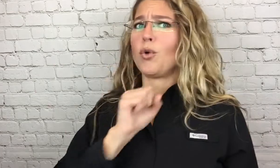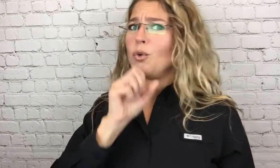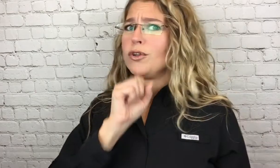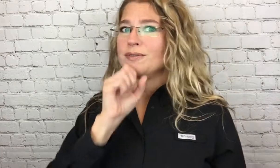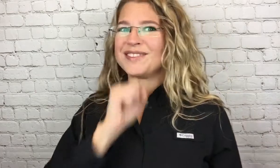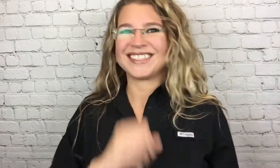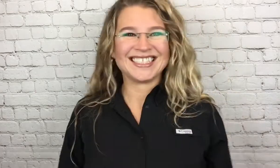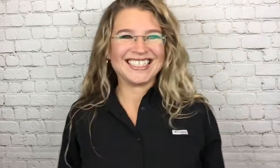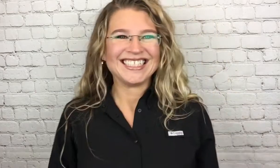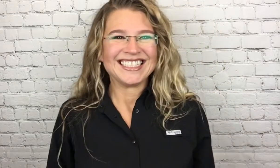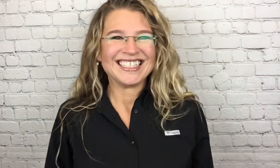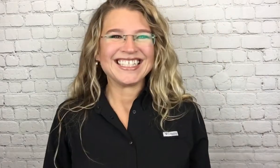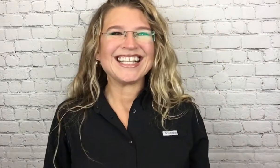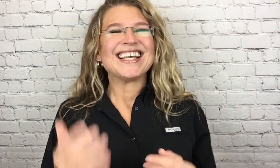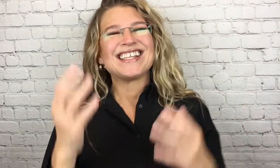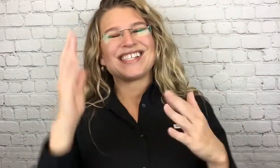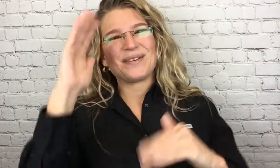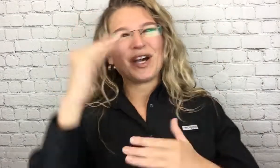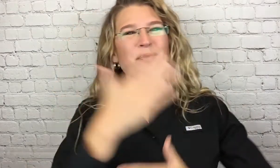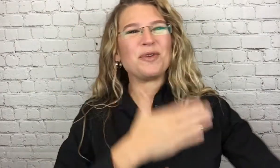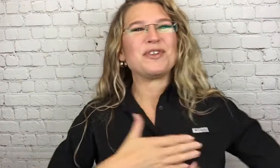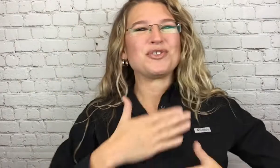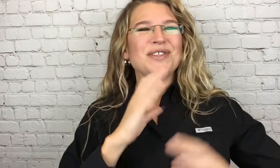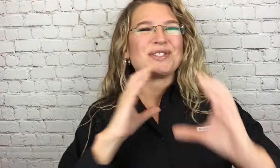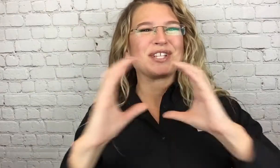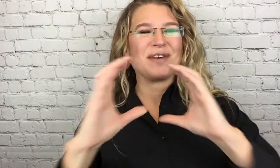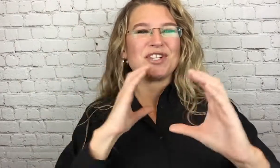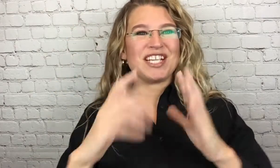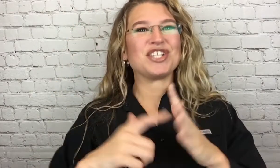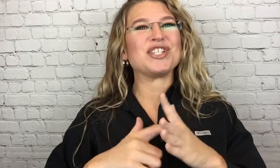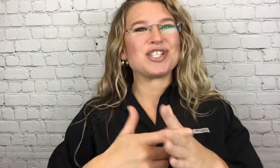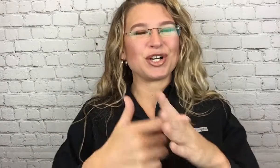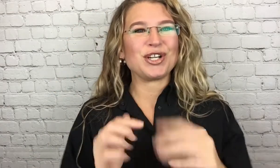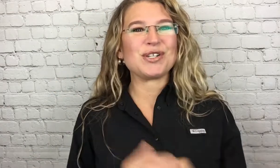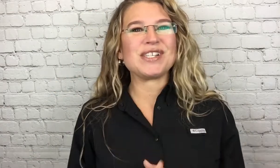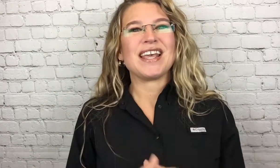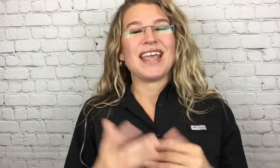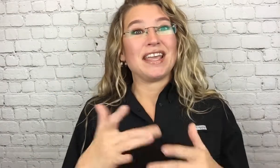old. So I hope you enjoy those conversation starters,